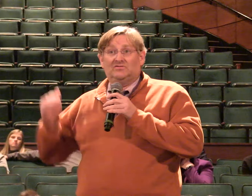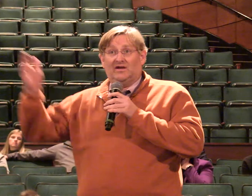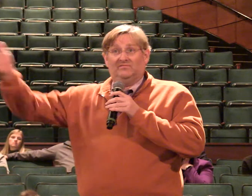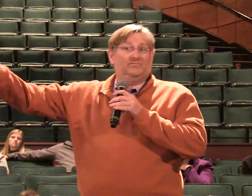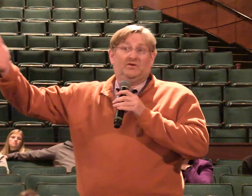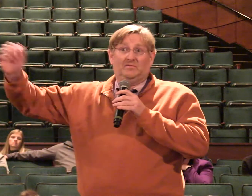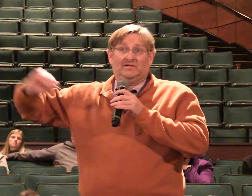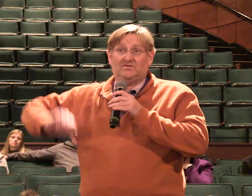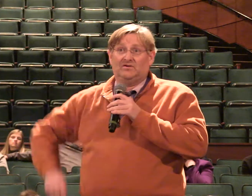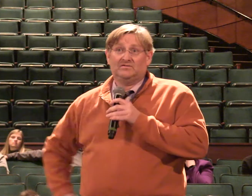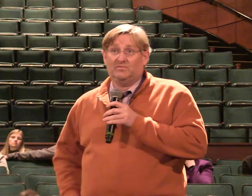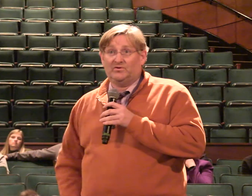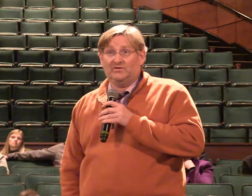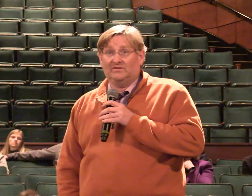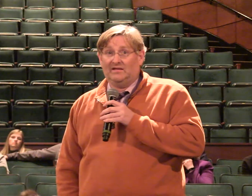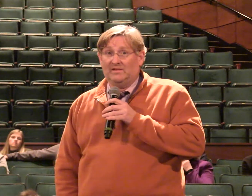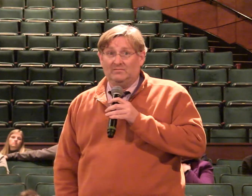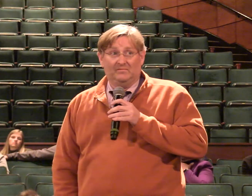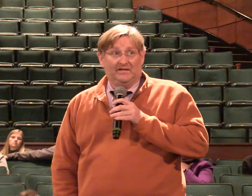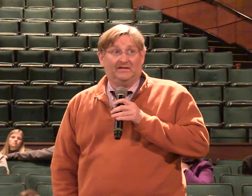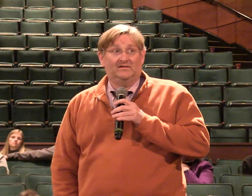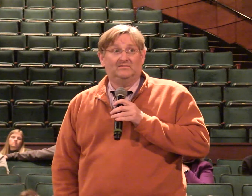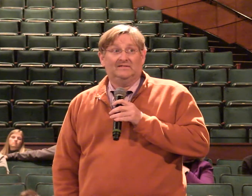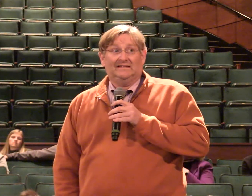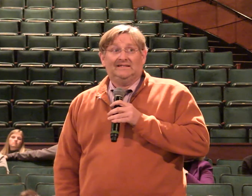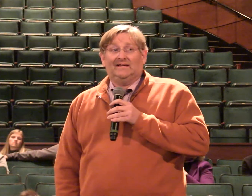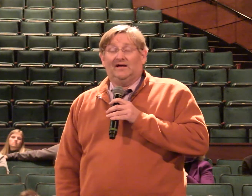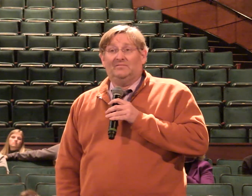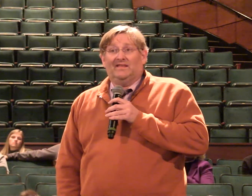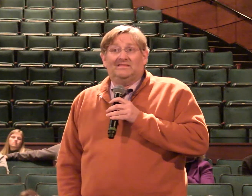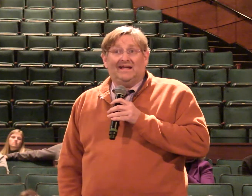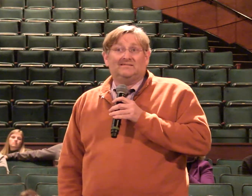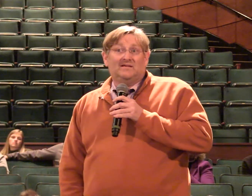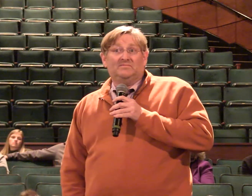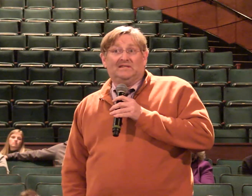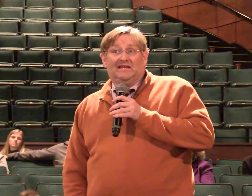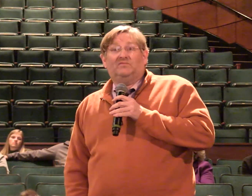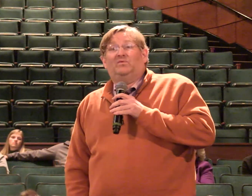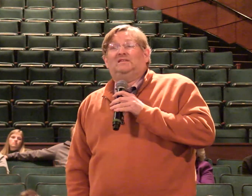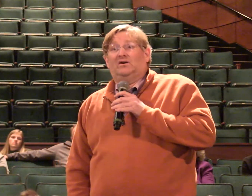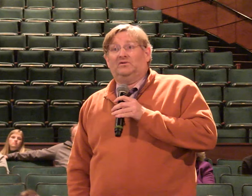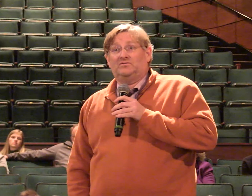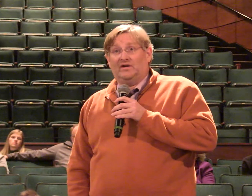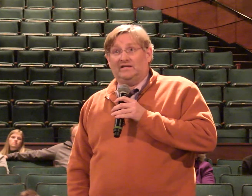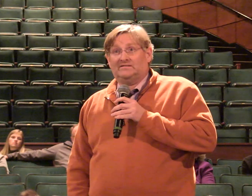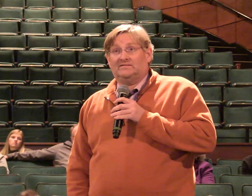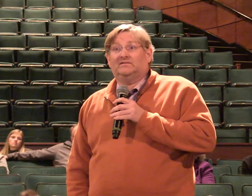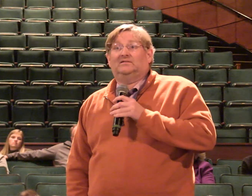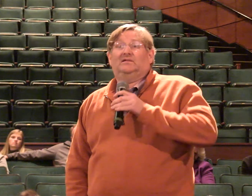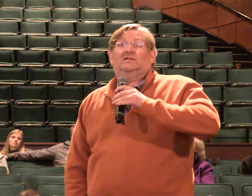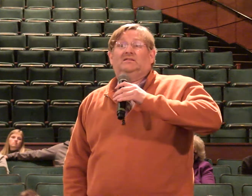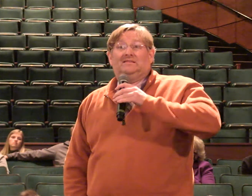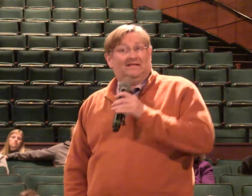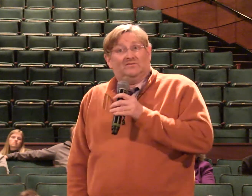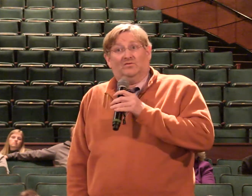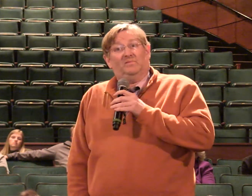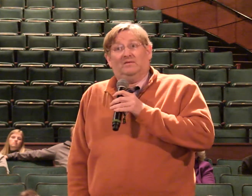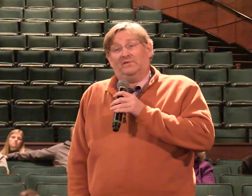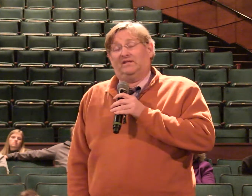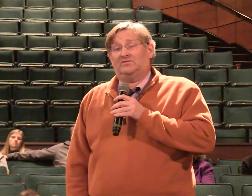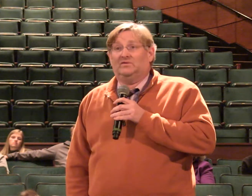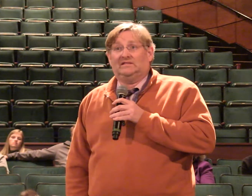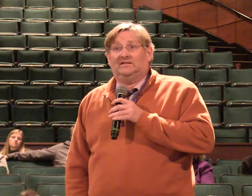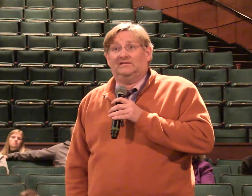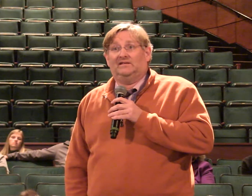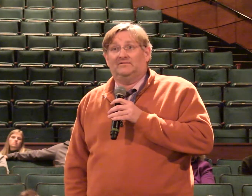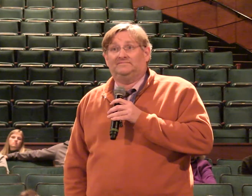they can drive 30 minutes across the border and make more money. That's something that if we don't address, that's going to be a